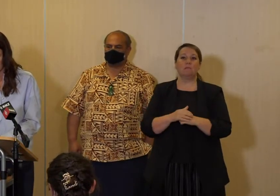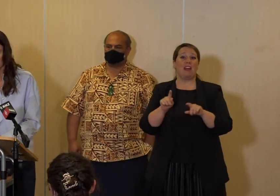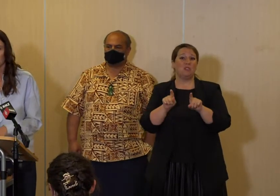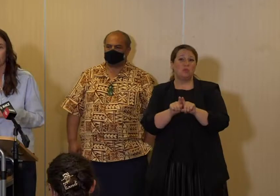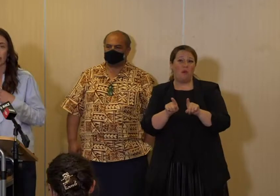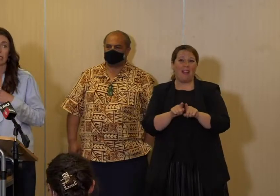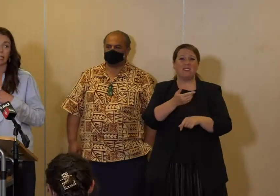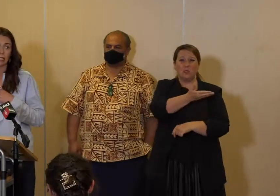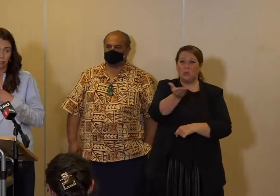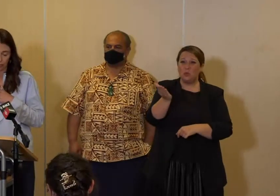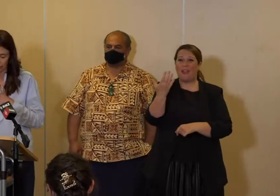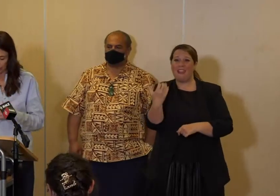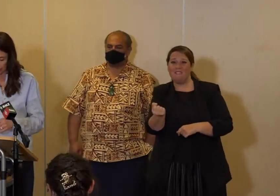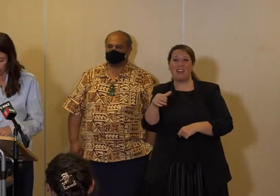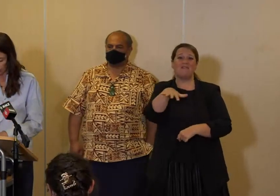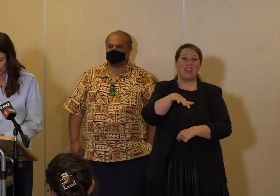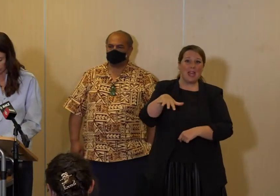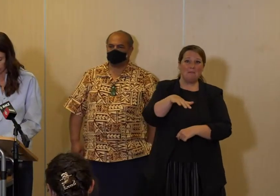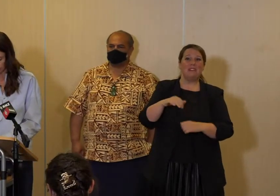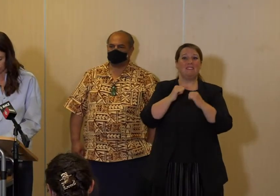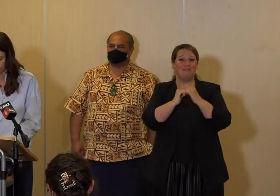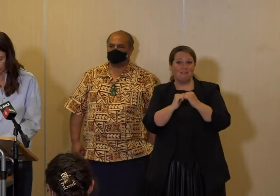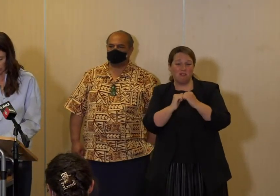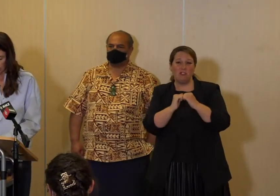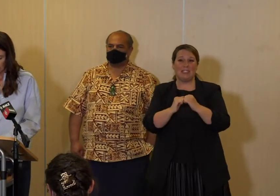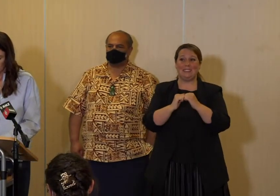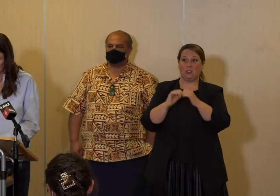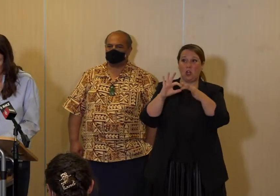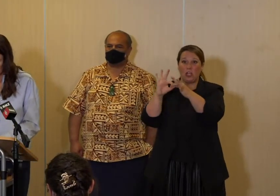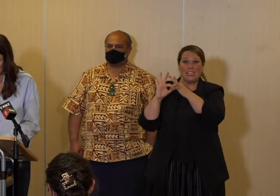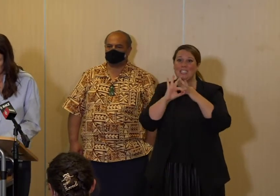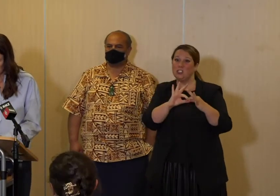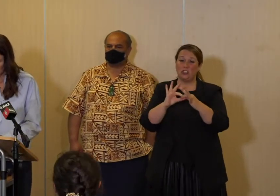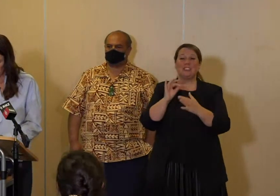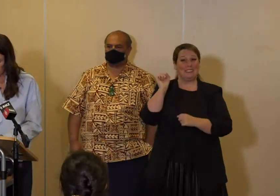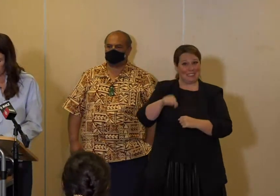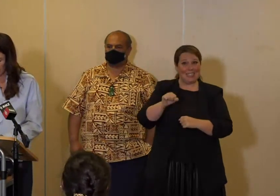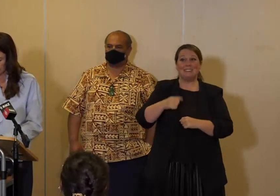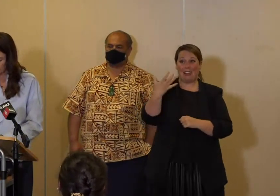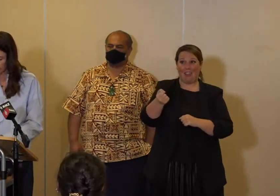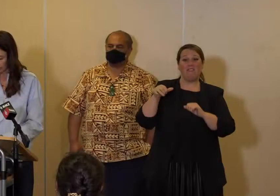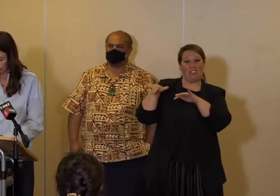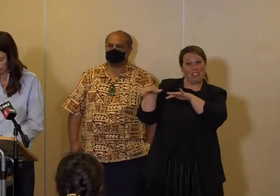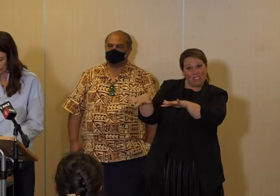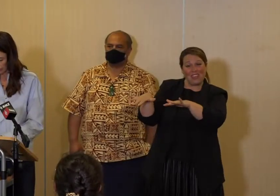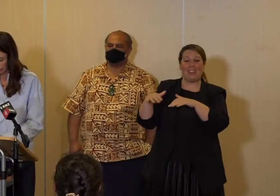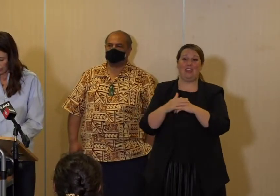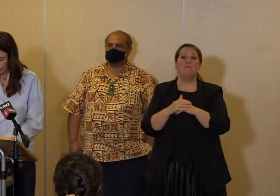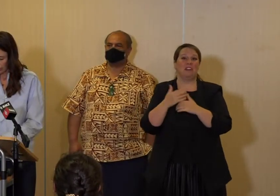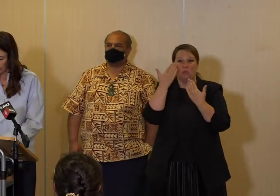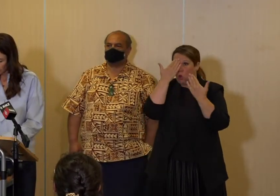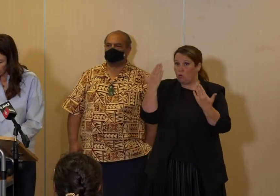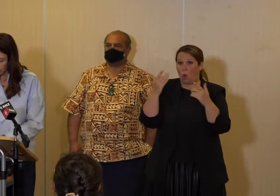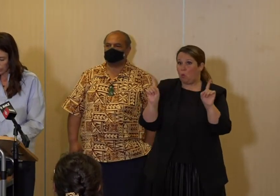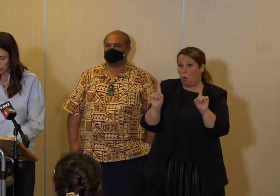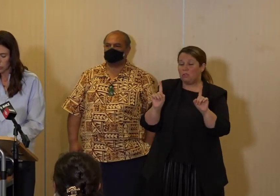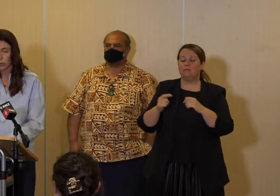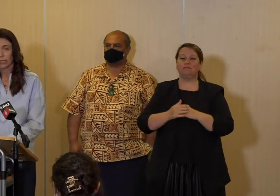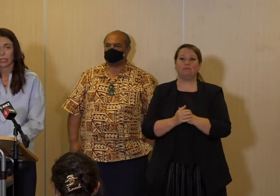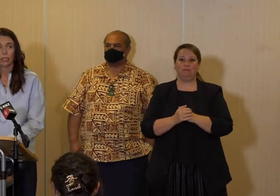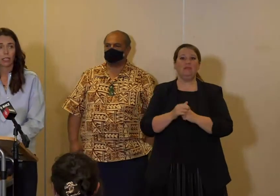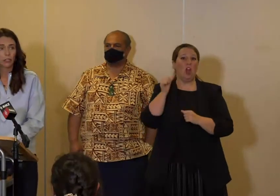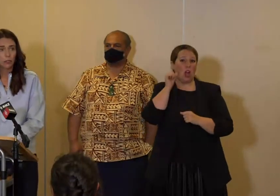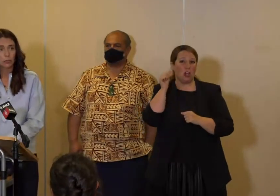Zealand connections will be significantly higher. Communication with Tonga remains very limited, and I know that